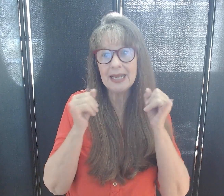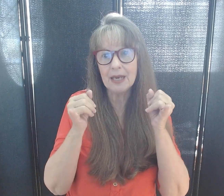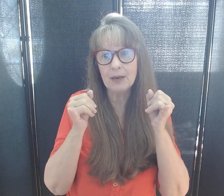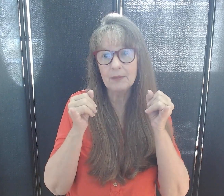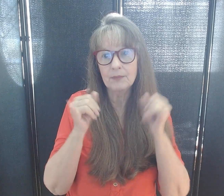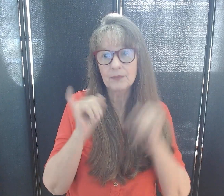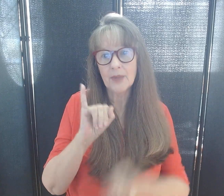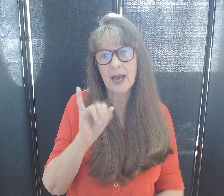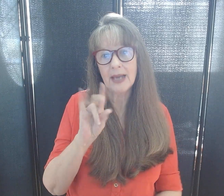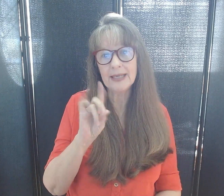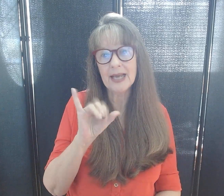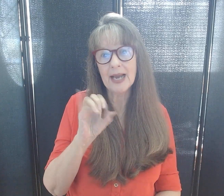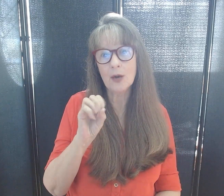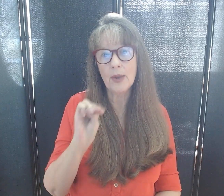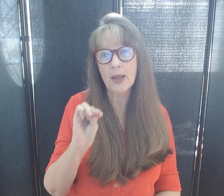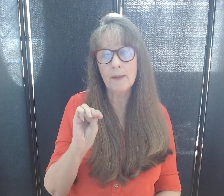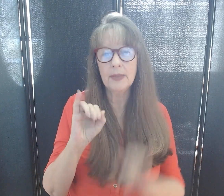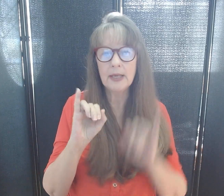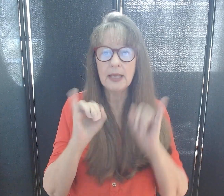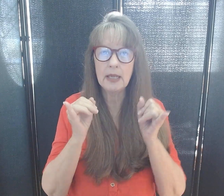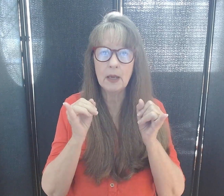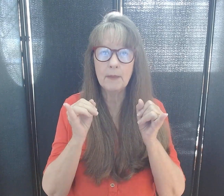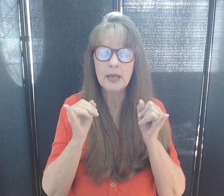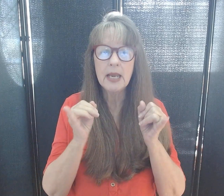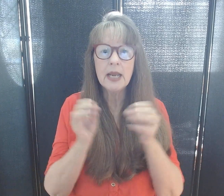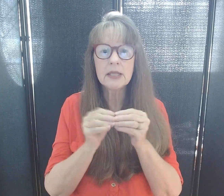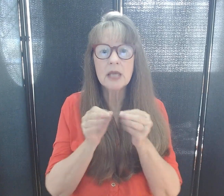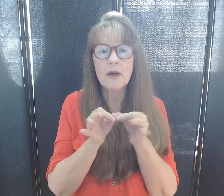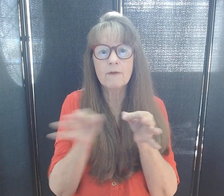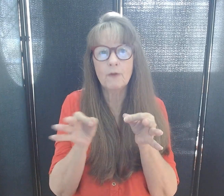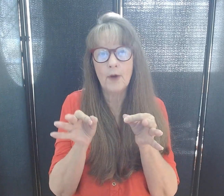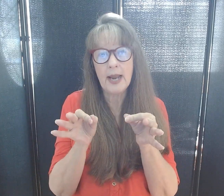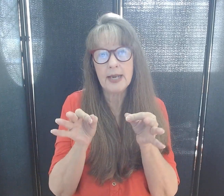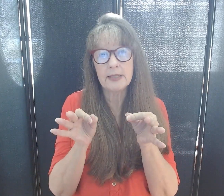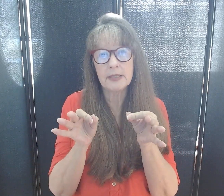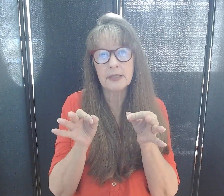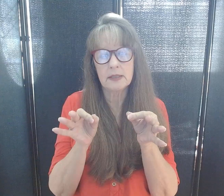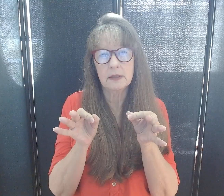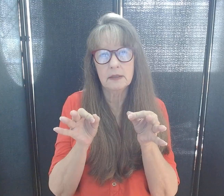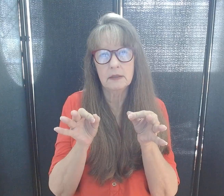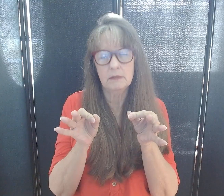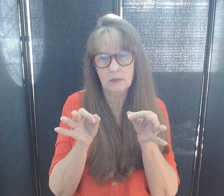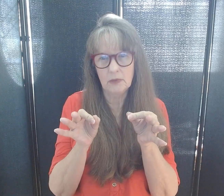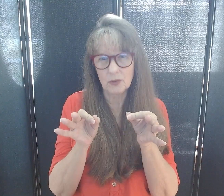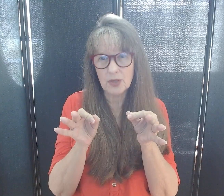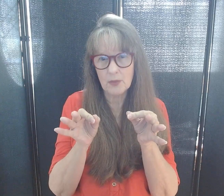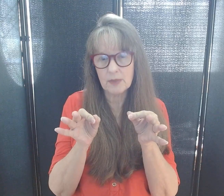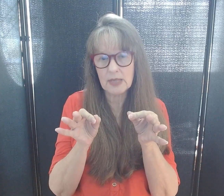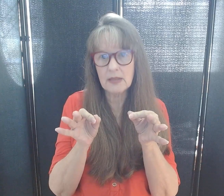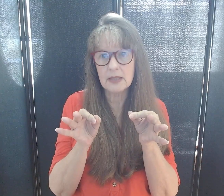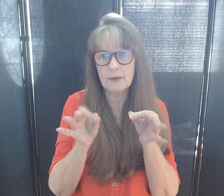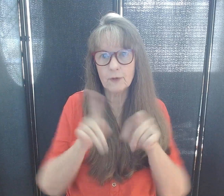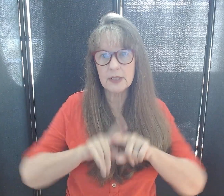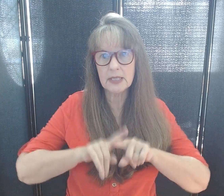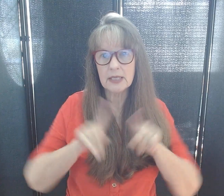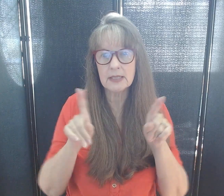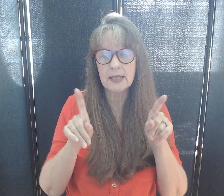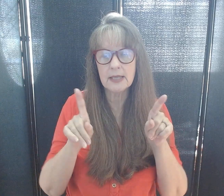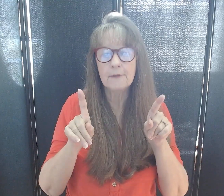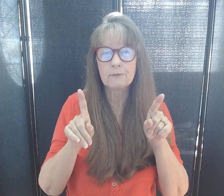idiom, idiom, idiom. It's a phrase. You understand what I'm saying? The difference is,